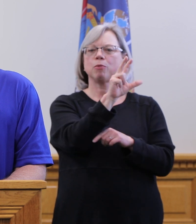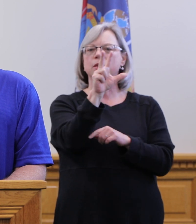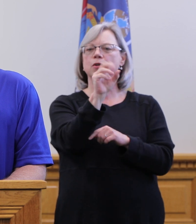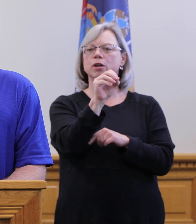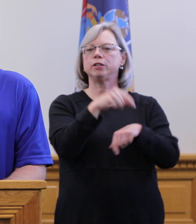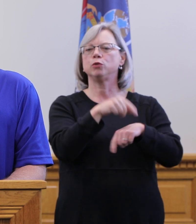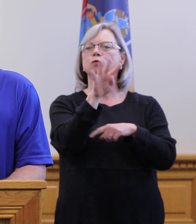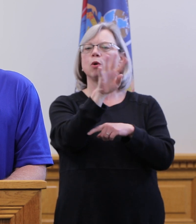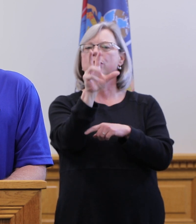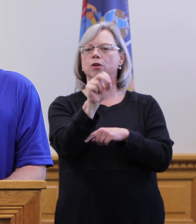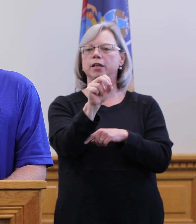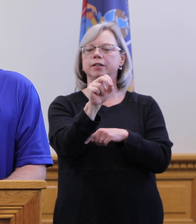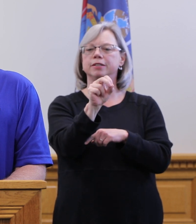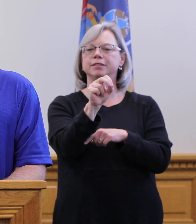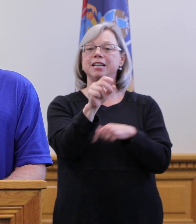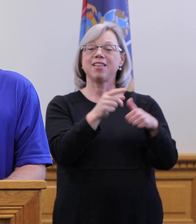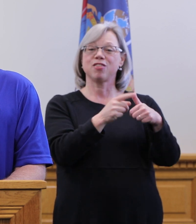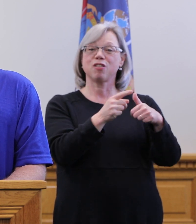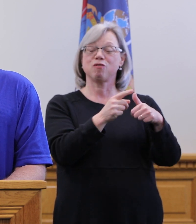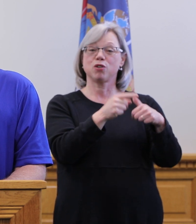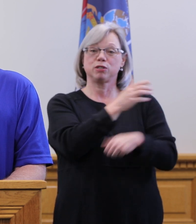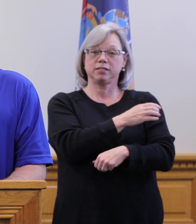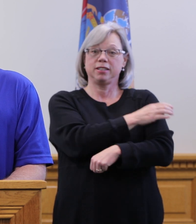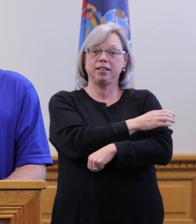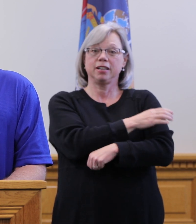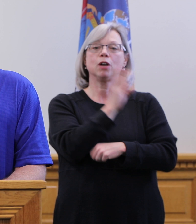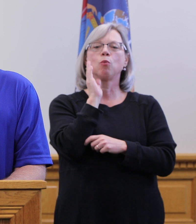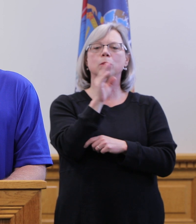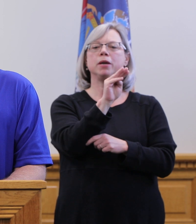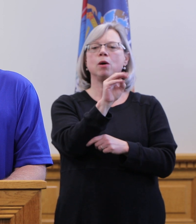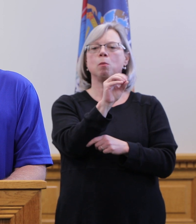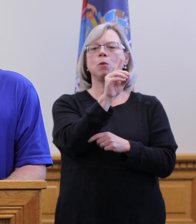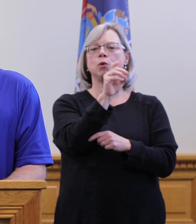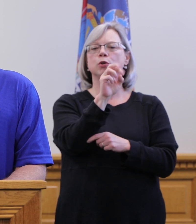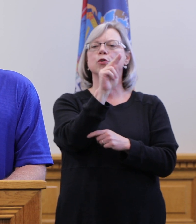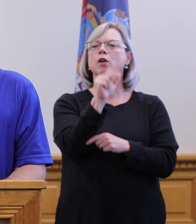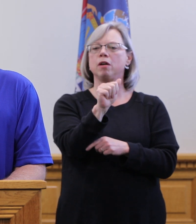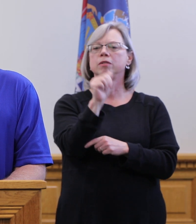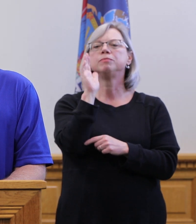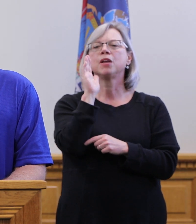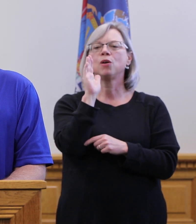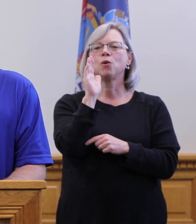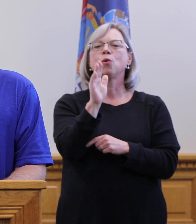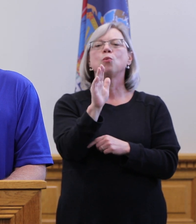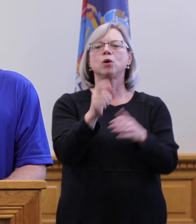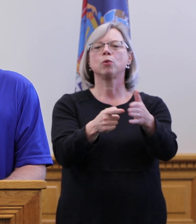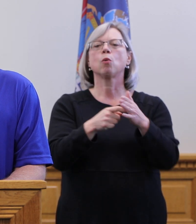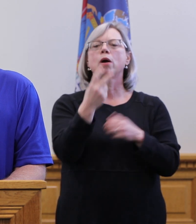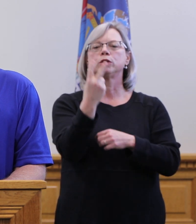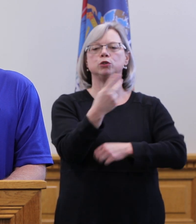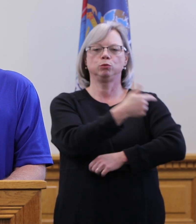2nd for their second dose. The Johnson & Johnson vaccine, which only requires 1 dose, will be administered at the second